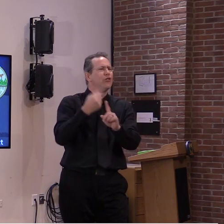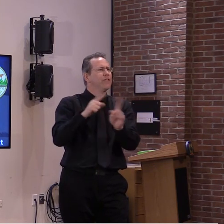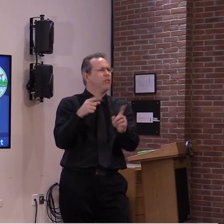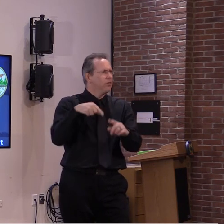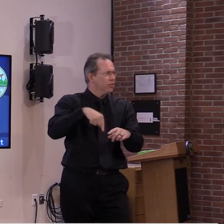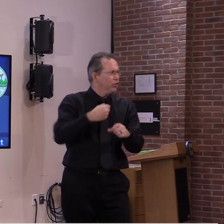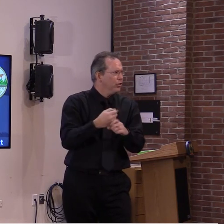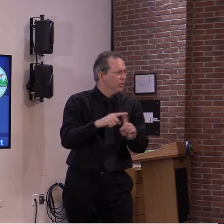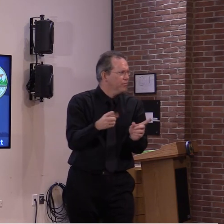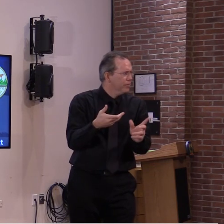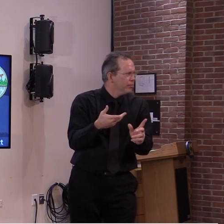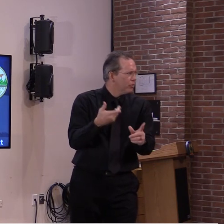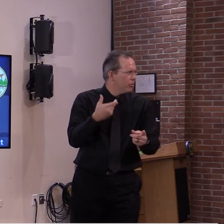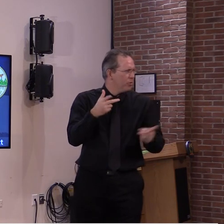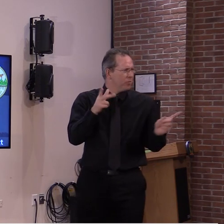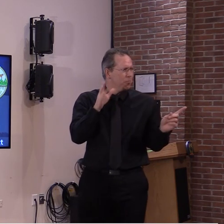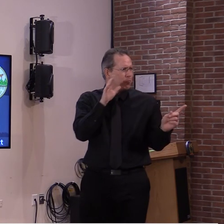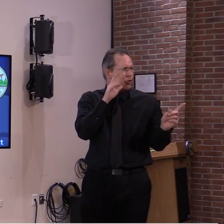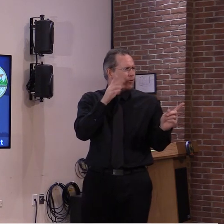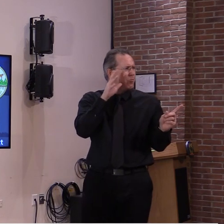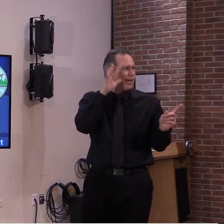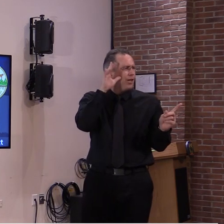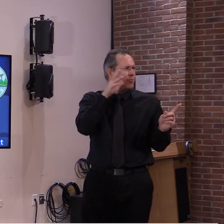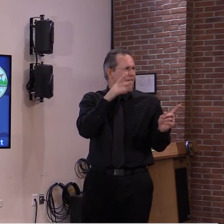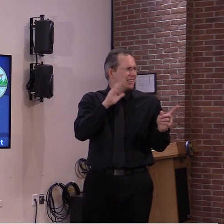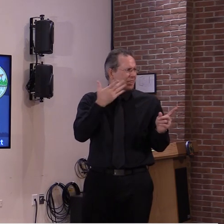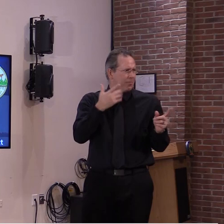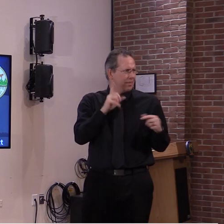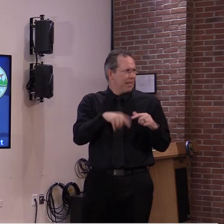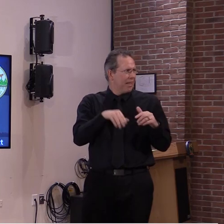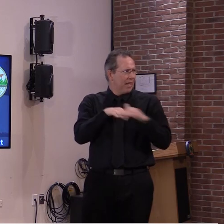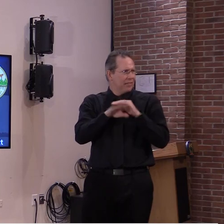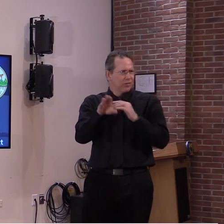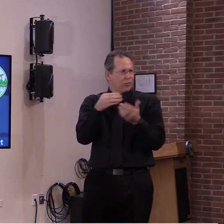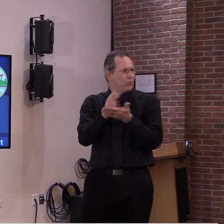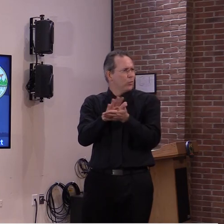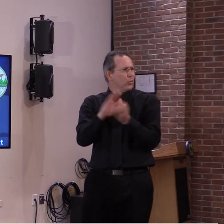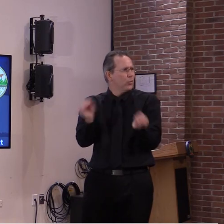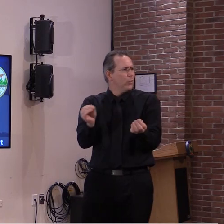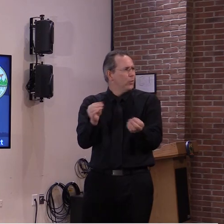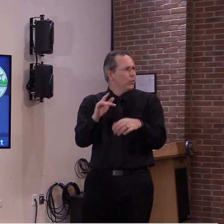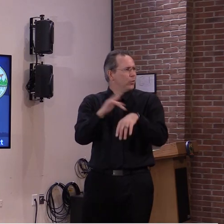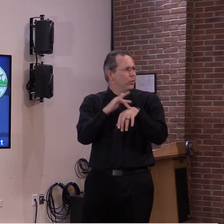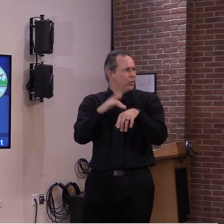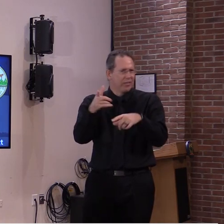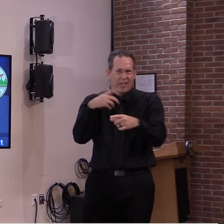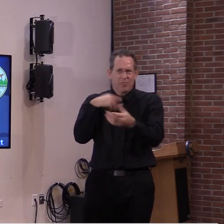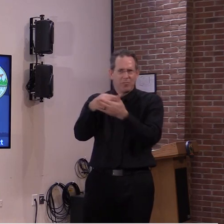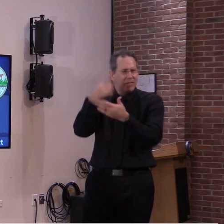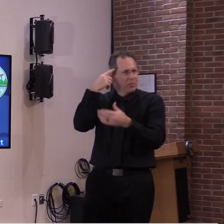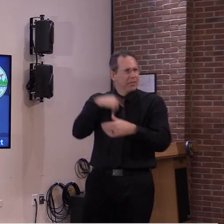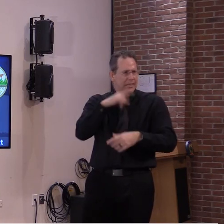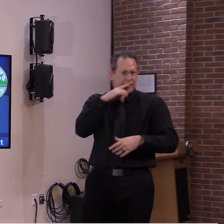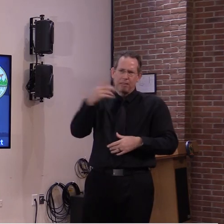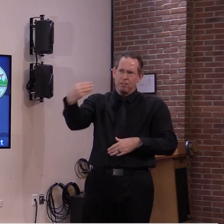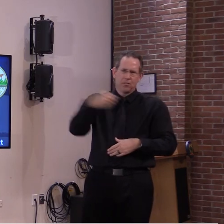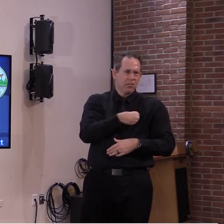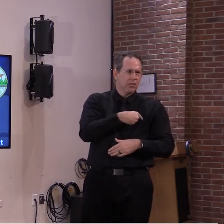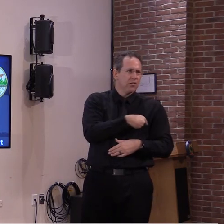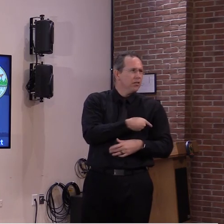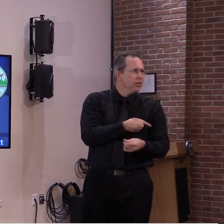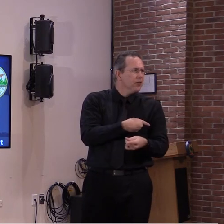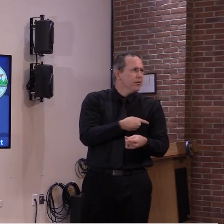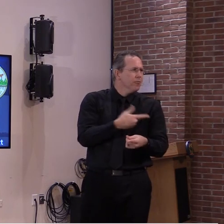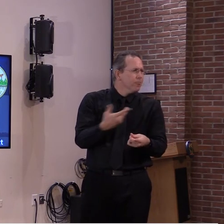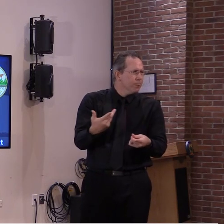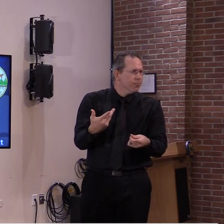whole idea of no money for homeschoolers, of, you know, providing some help for them in some way?